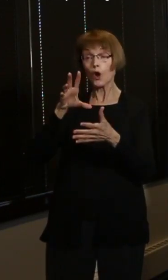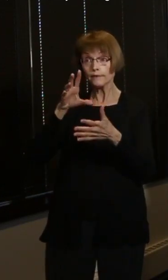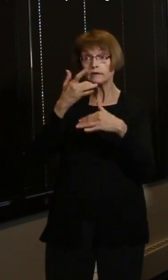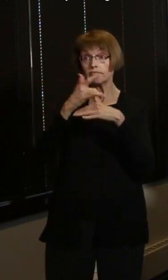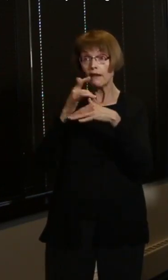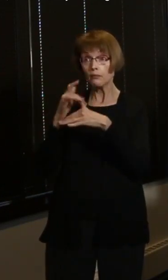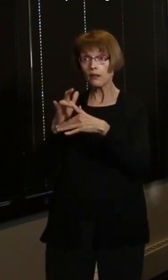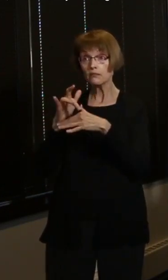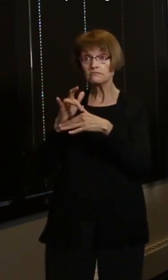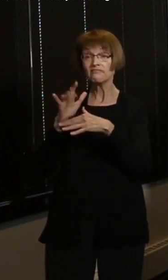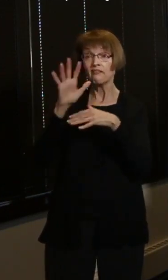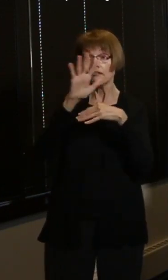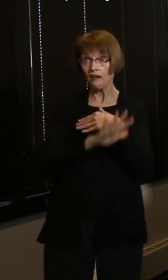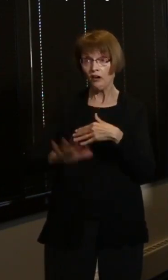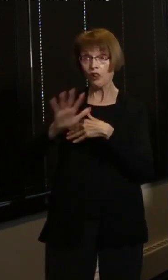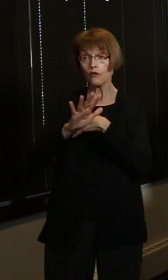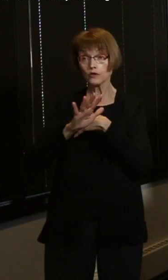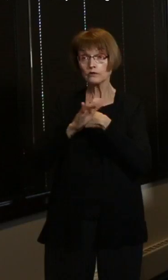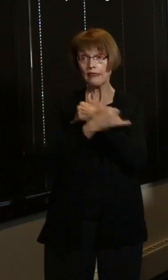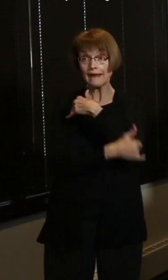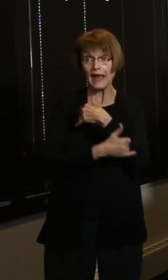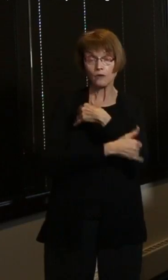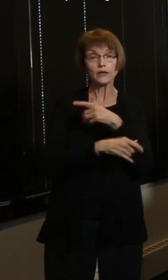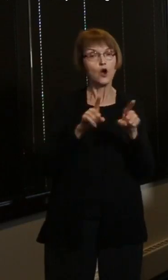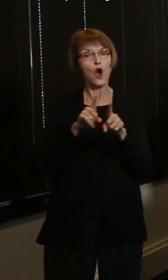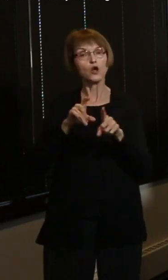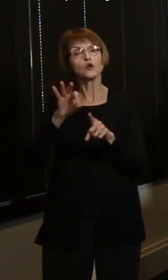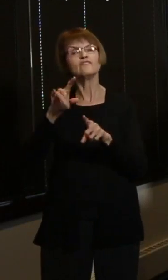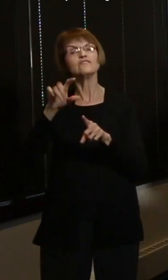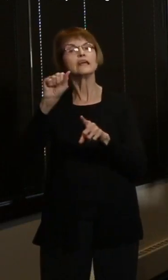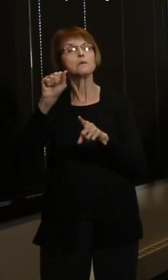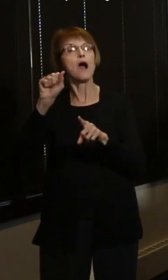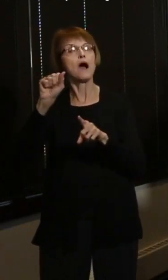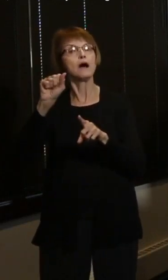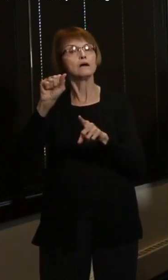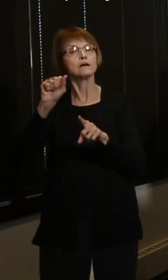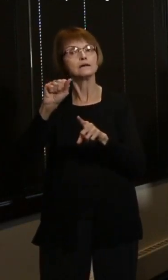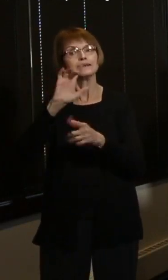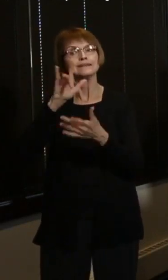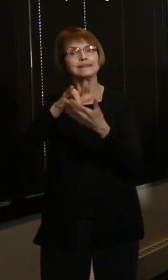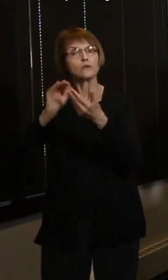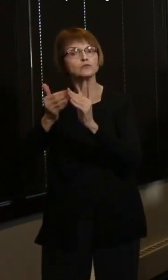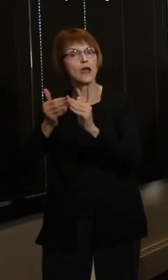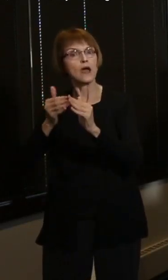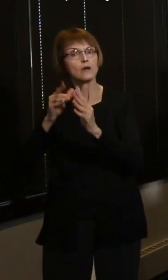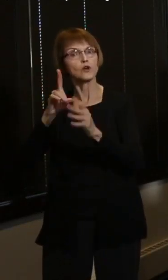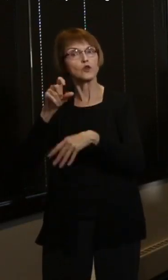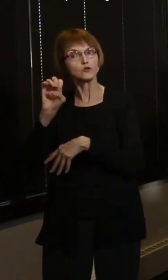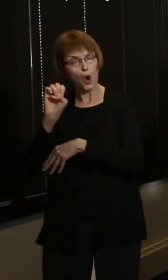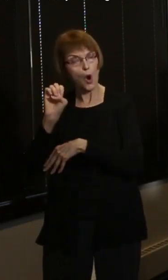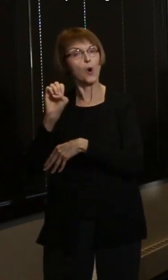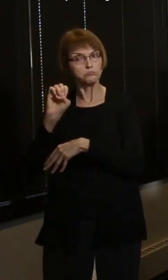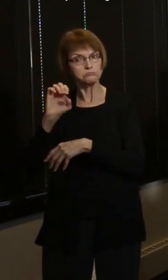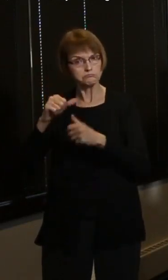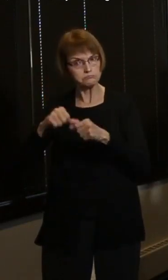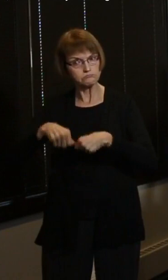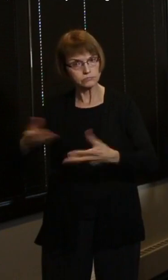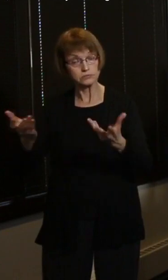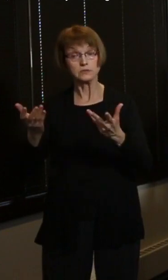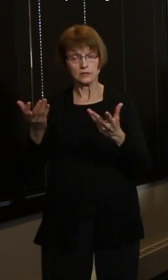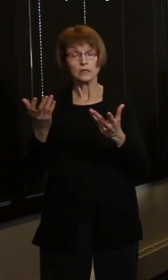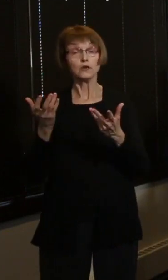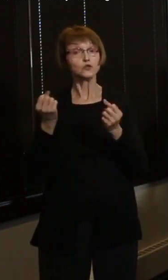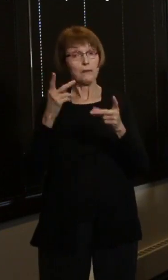the county, and we all know that the FEMA sites are still running downtown. So still a fair number of sites are offering